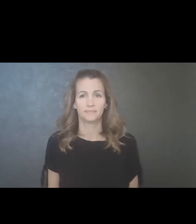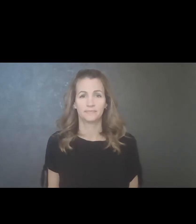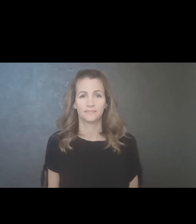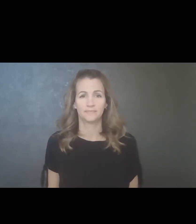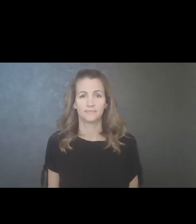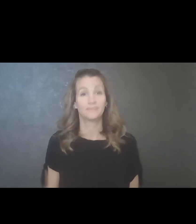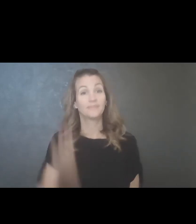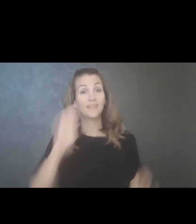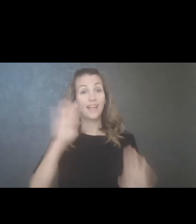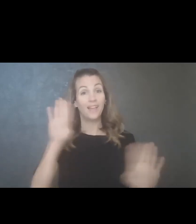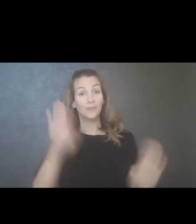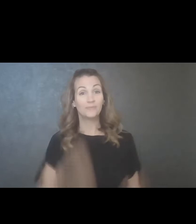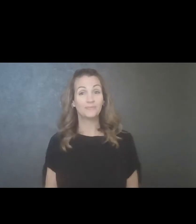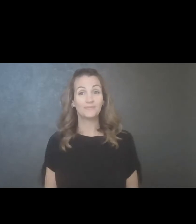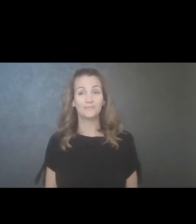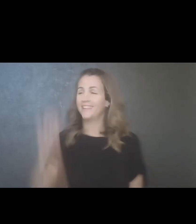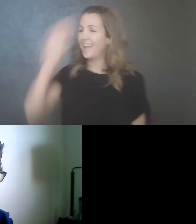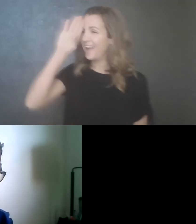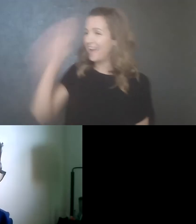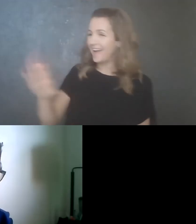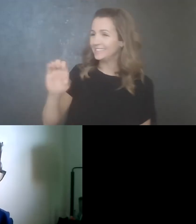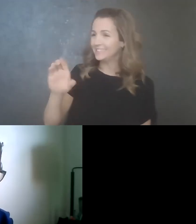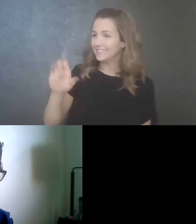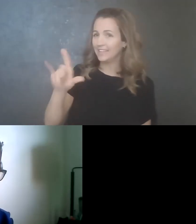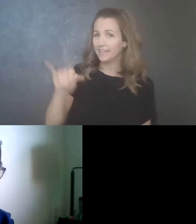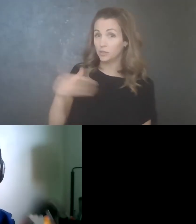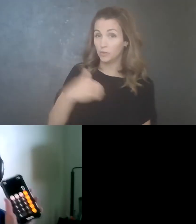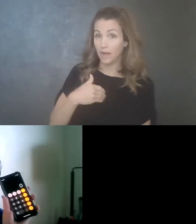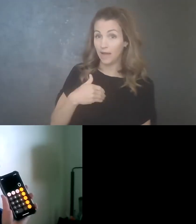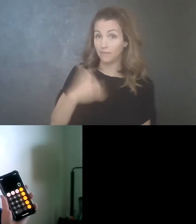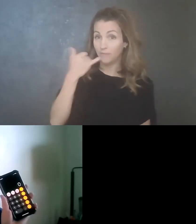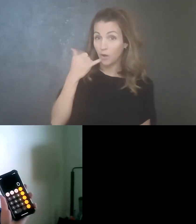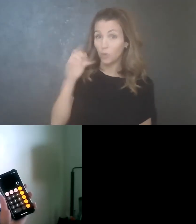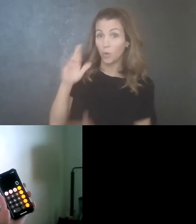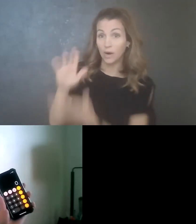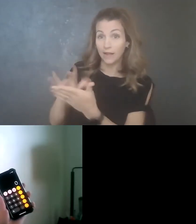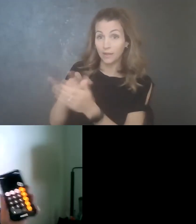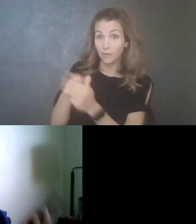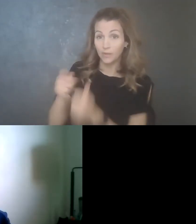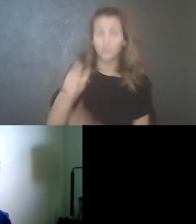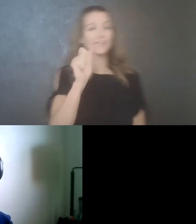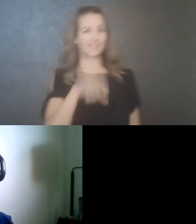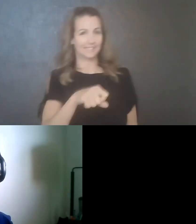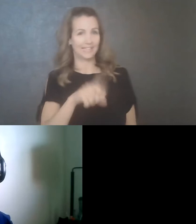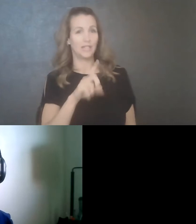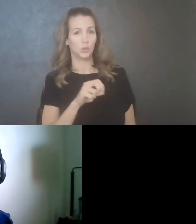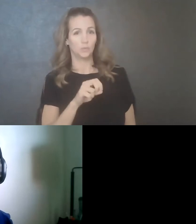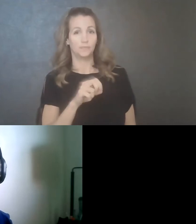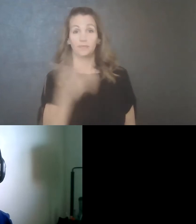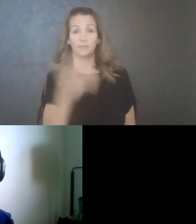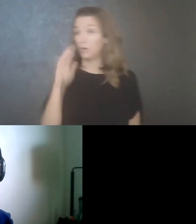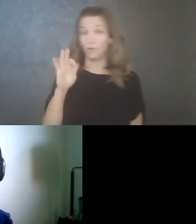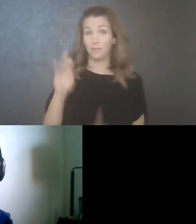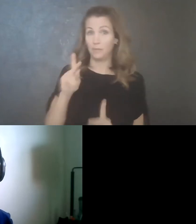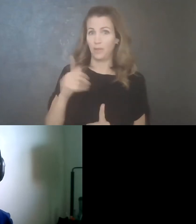Hello. Hi, Cecilia. Do you have a phone or a calculator with you? Yes, I do. Oh, perfect. Yeah, I don't know if people actually have real calculators